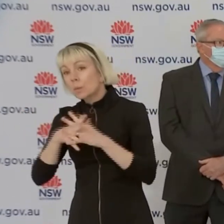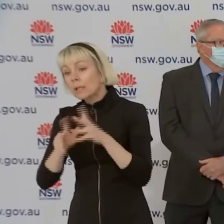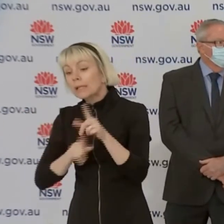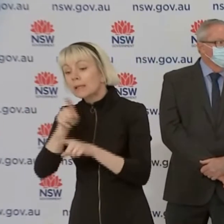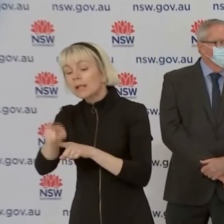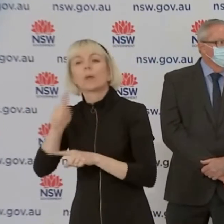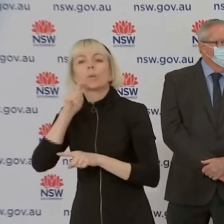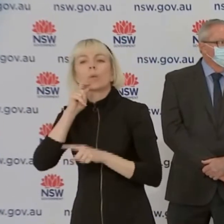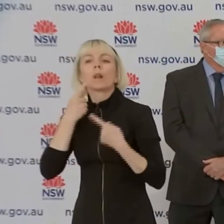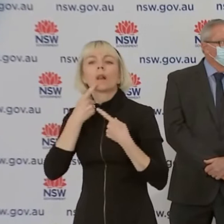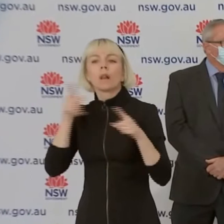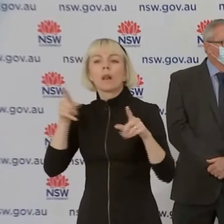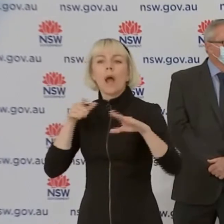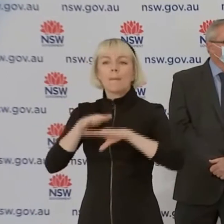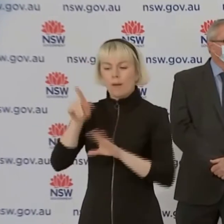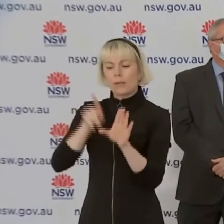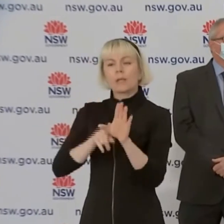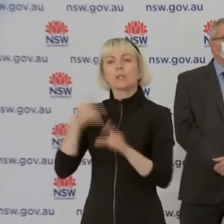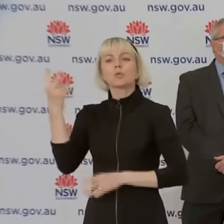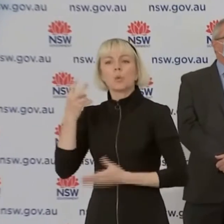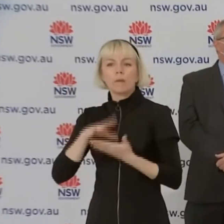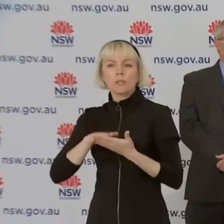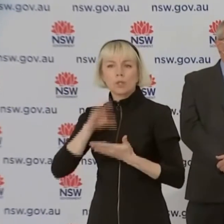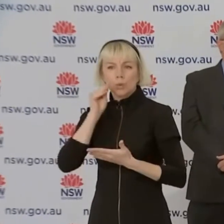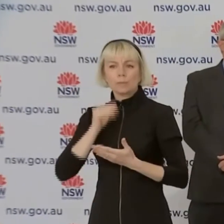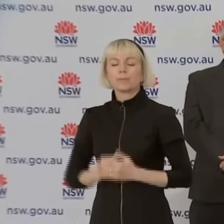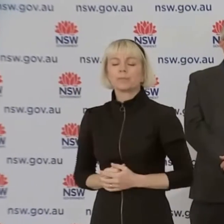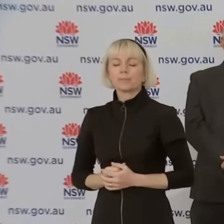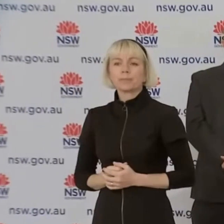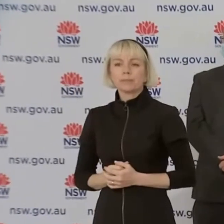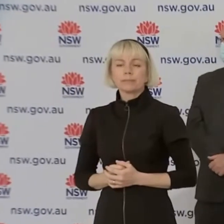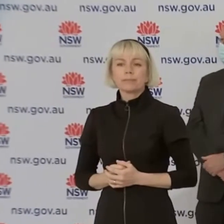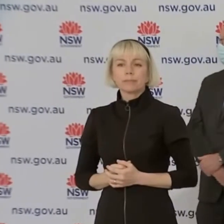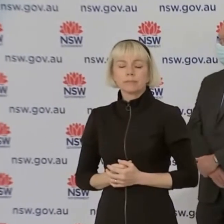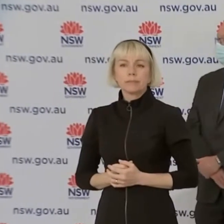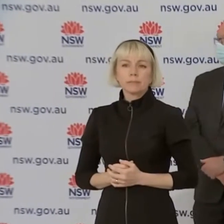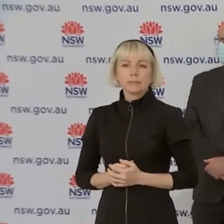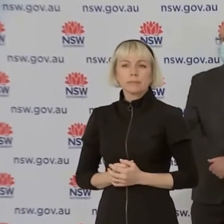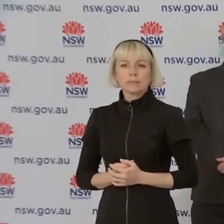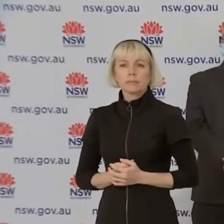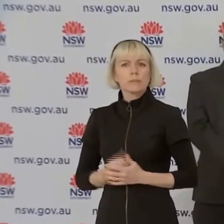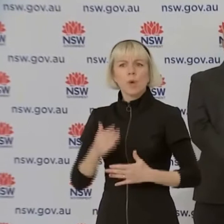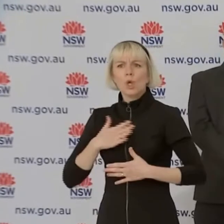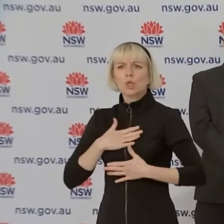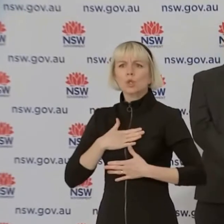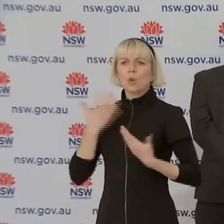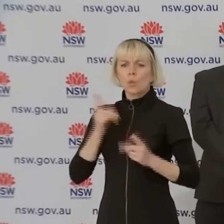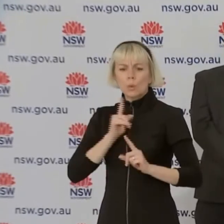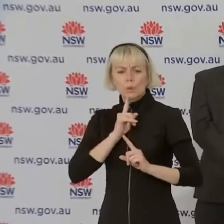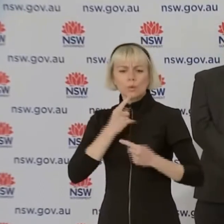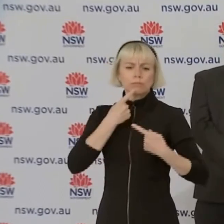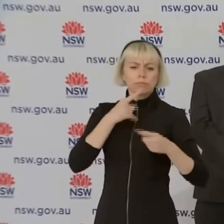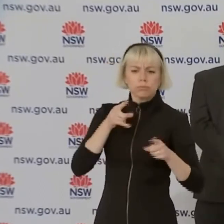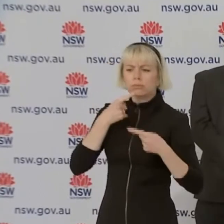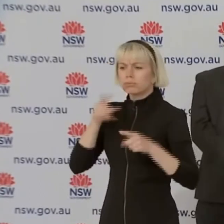and I want to make that clear that we're not going to support any initiative which is going to worsen the situation or